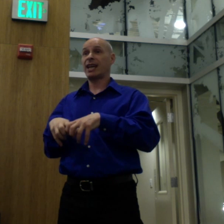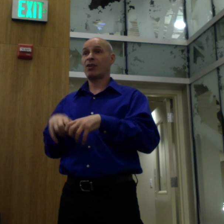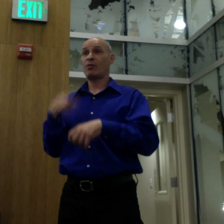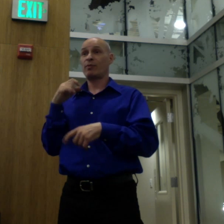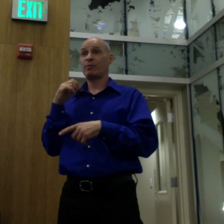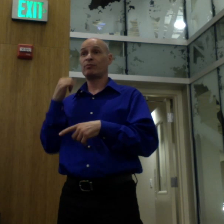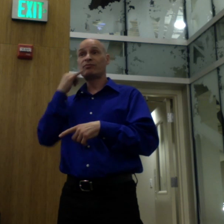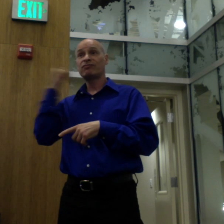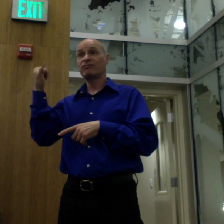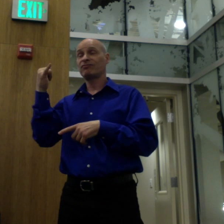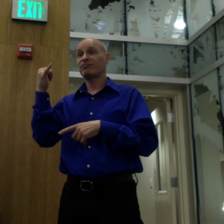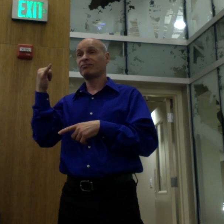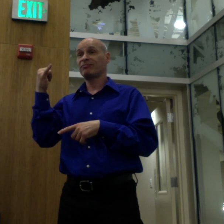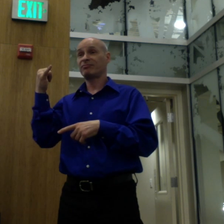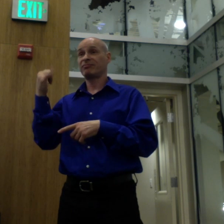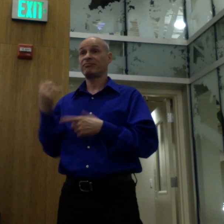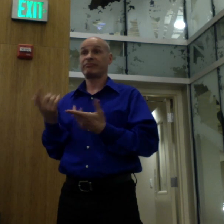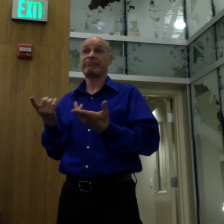Okay?